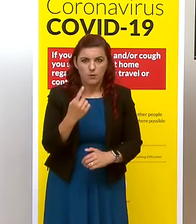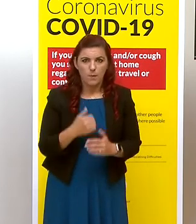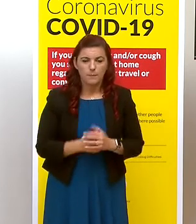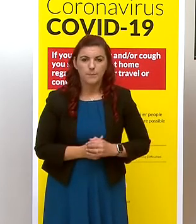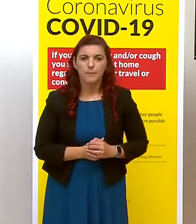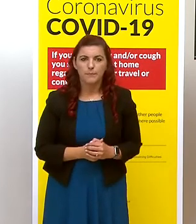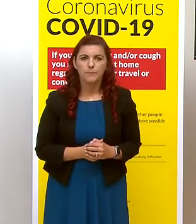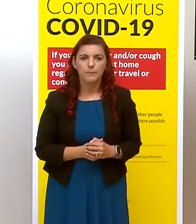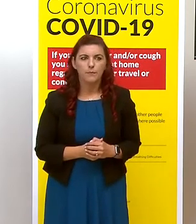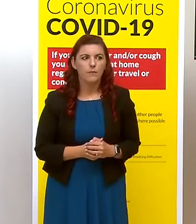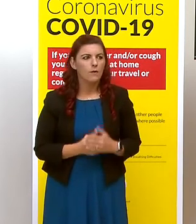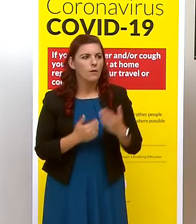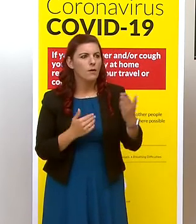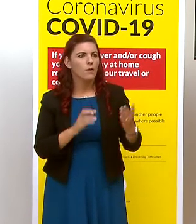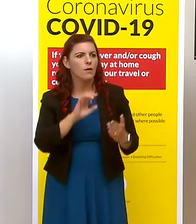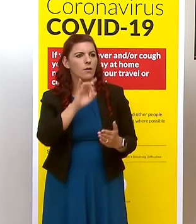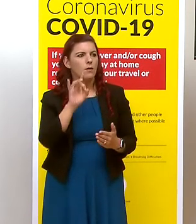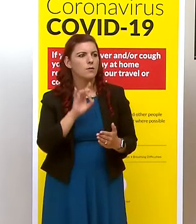Okay, Casey.